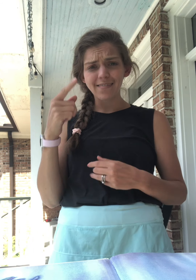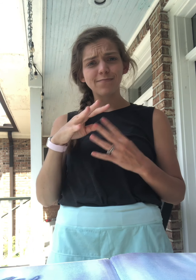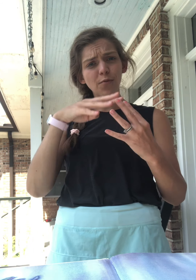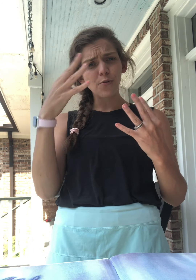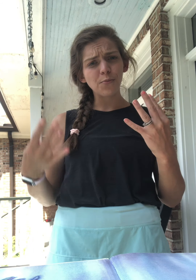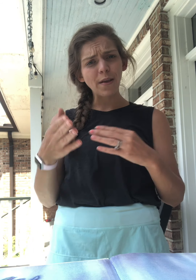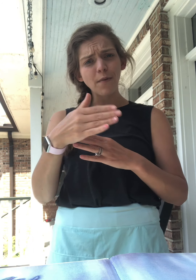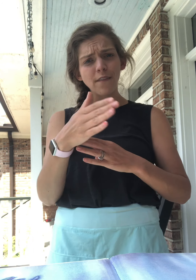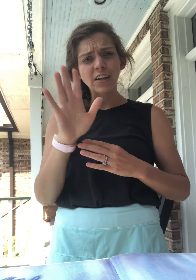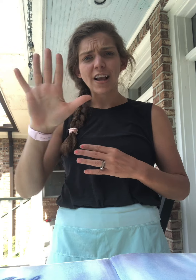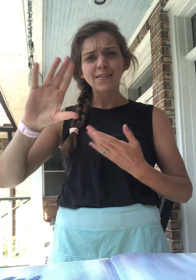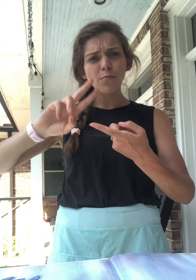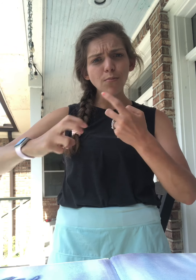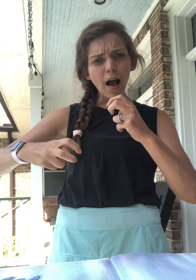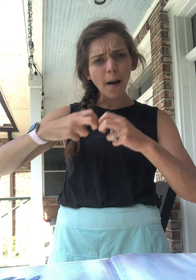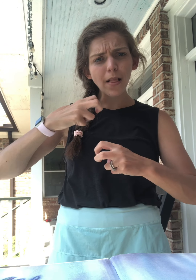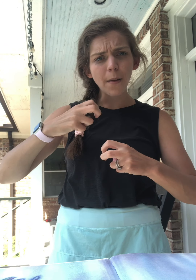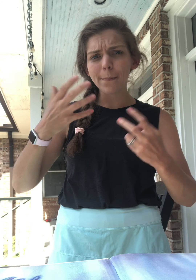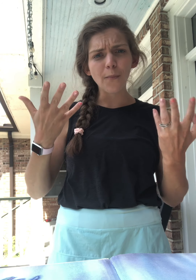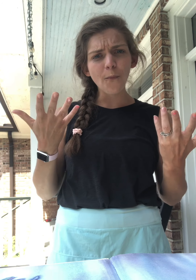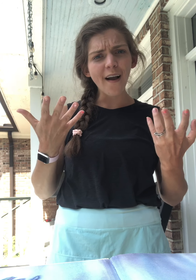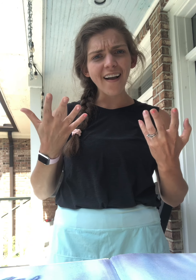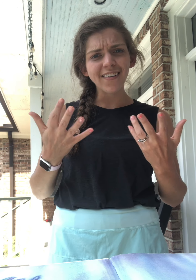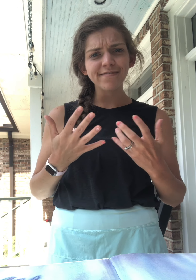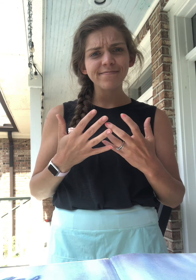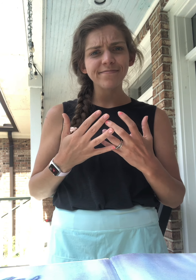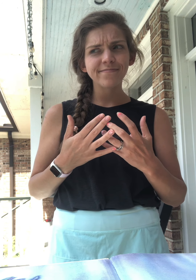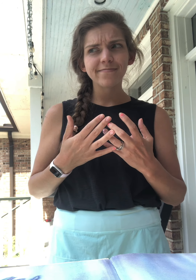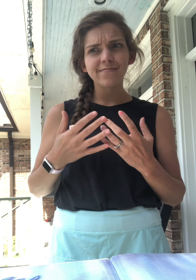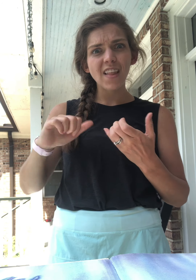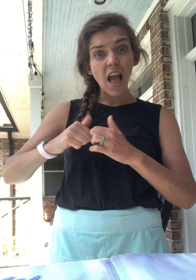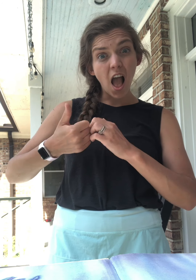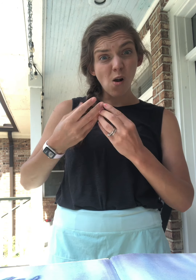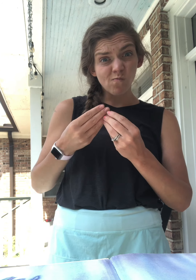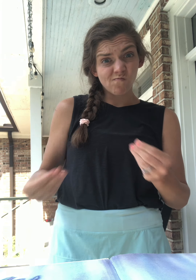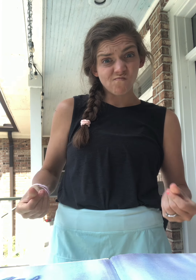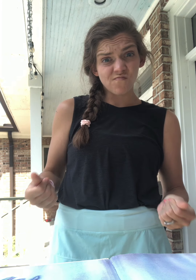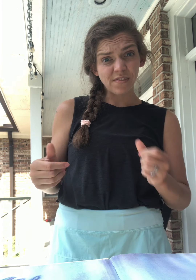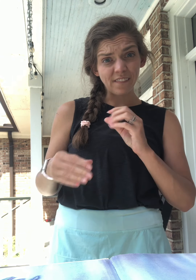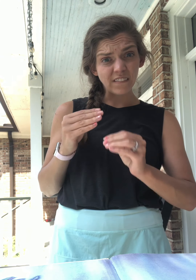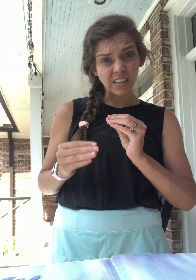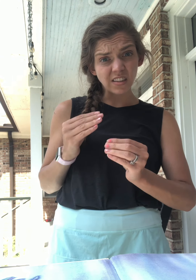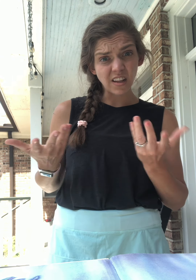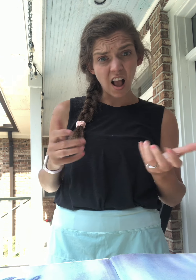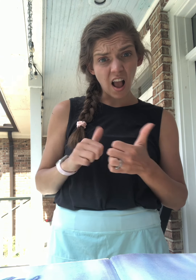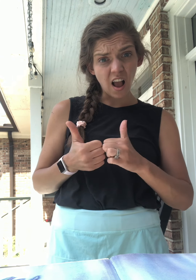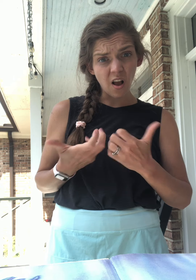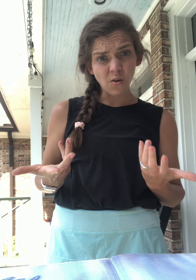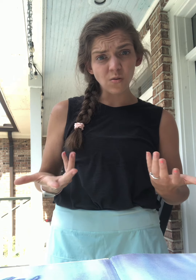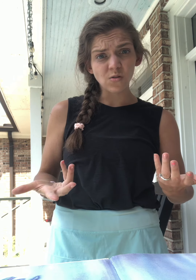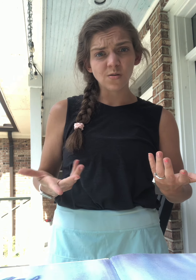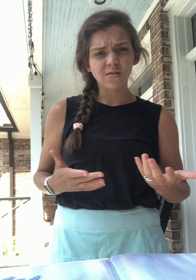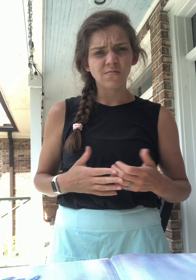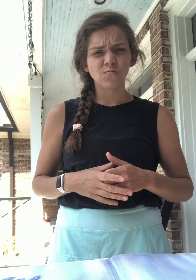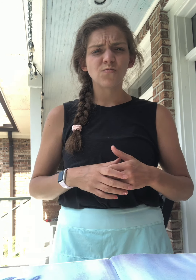Okay, so think, what was the rainbow fish's problem in this story? And how did he fix that problem? How is it